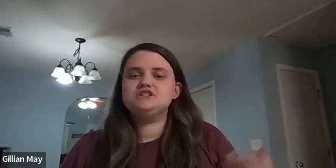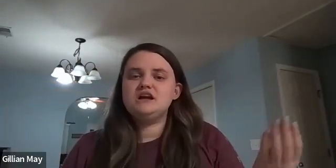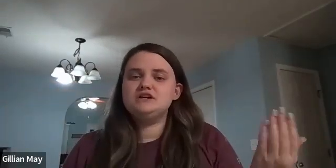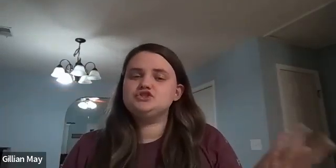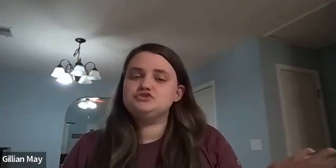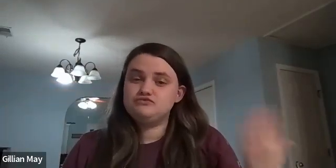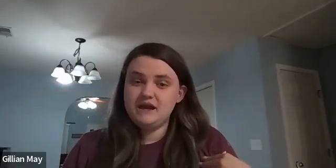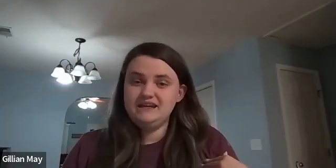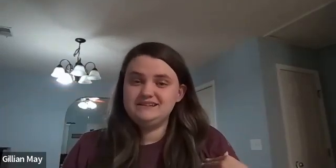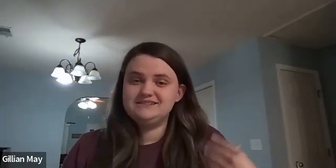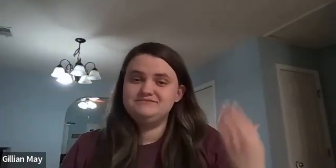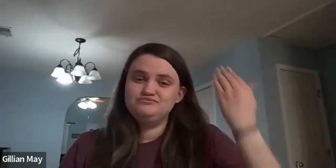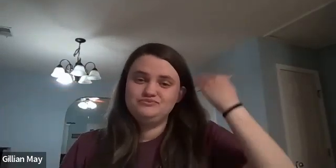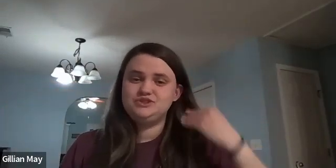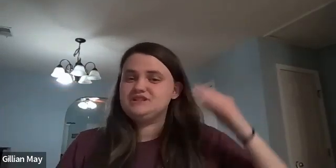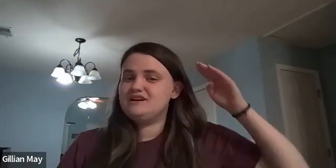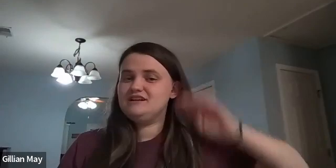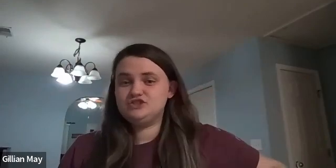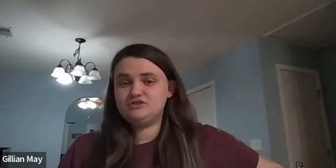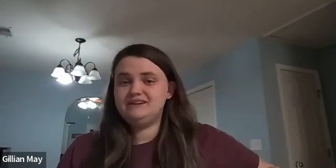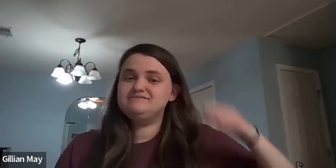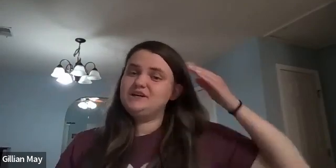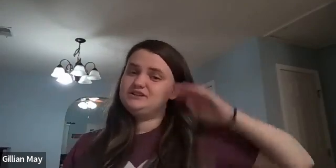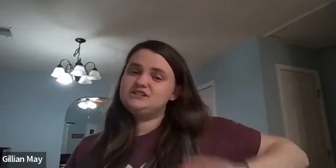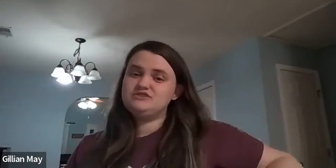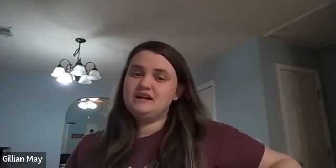kind of straight, you just kind of like straight, it's just straight.